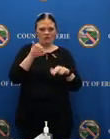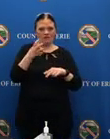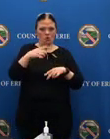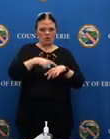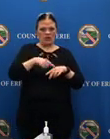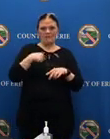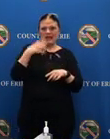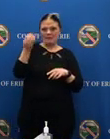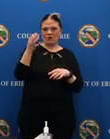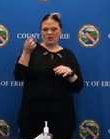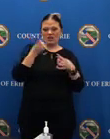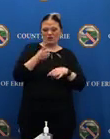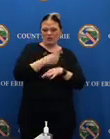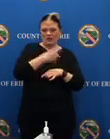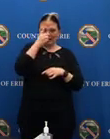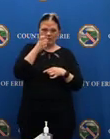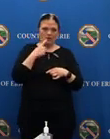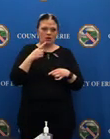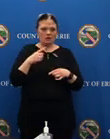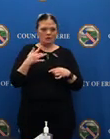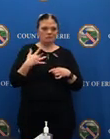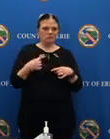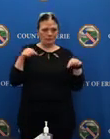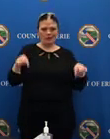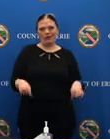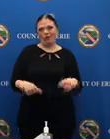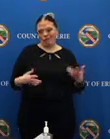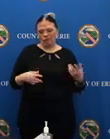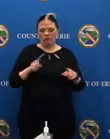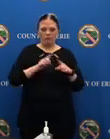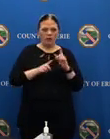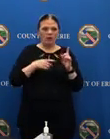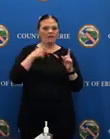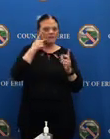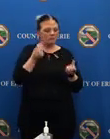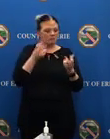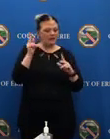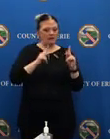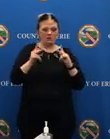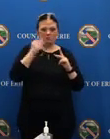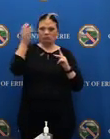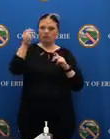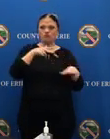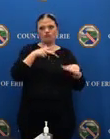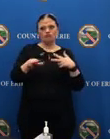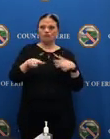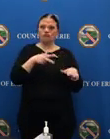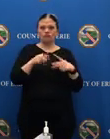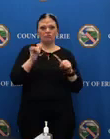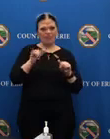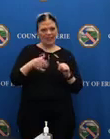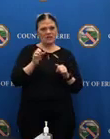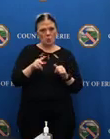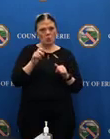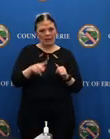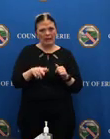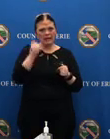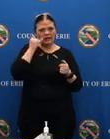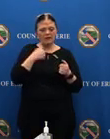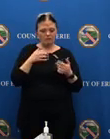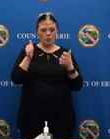times I'm out during the day, because usually I'm here. But I've seen a lot of people going for walks, and that's okay as long as you're with the people that